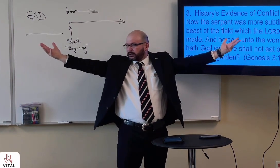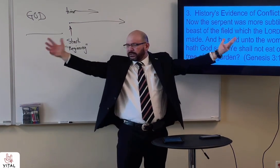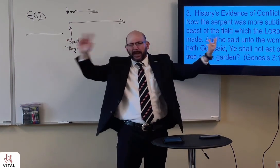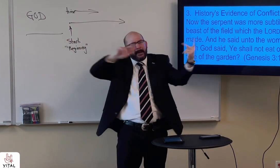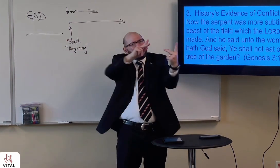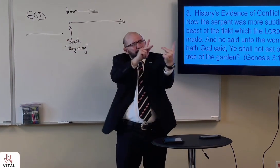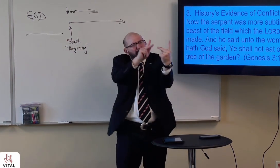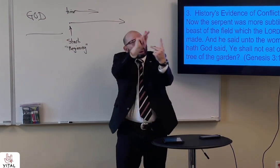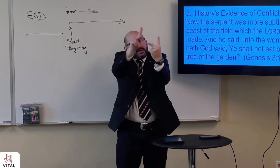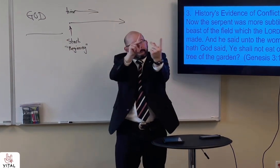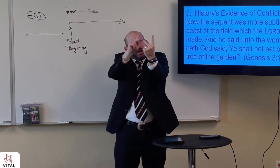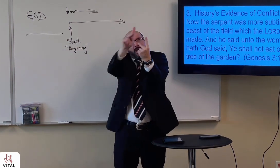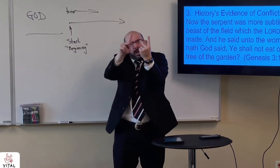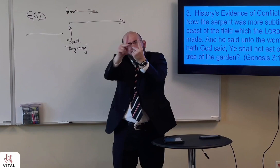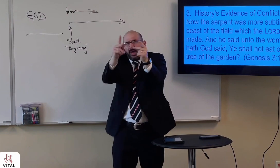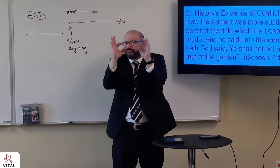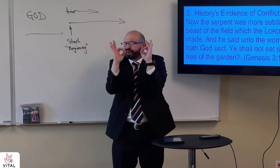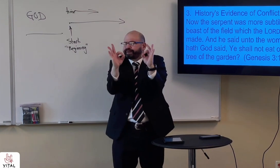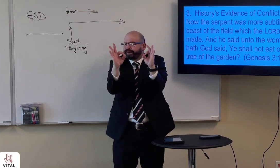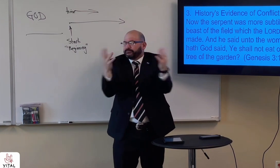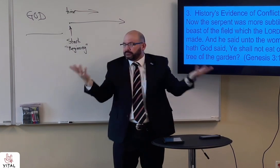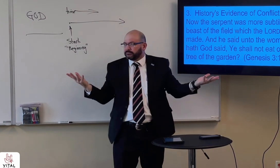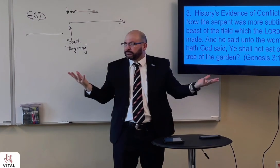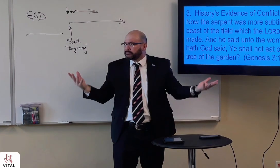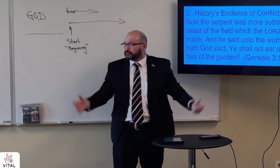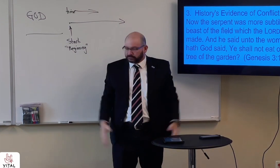is in exactly the perfect spot.